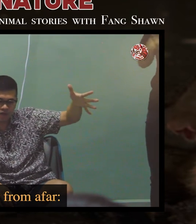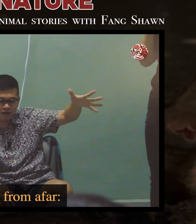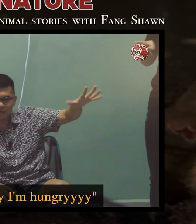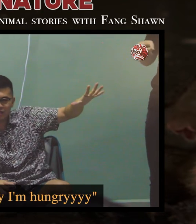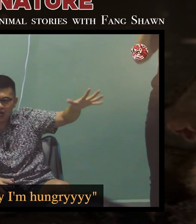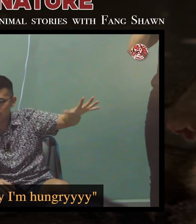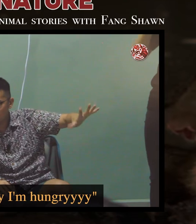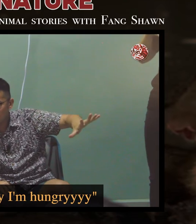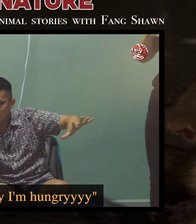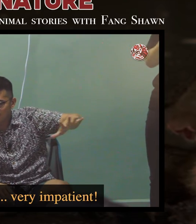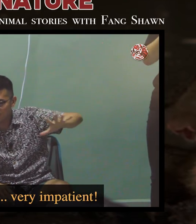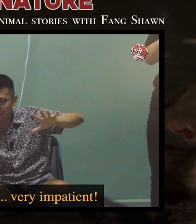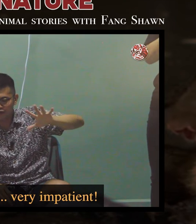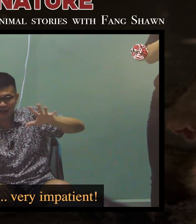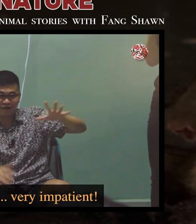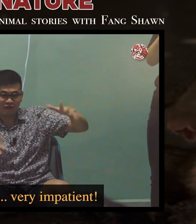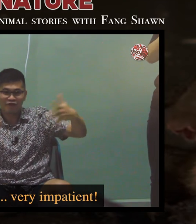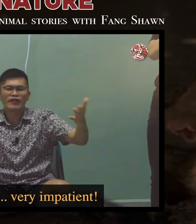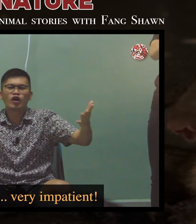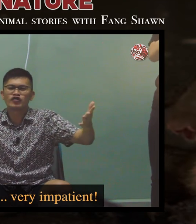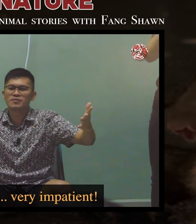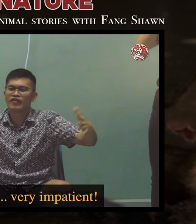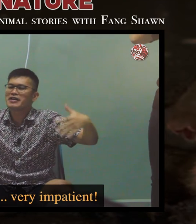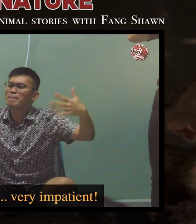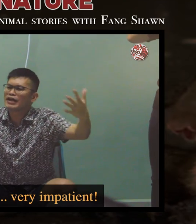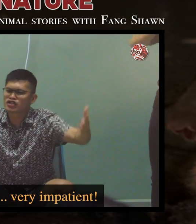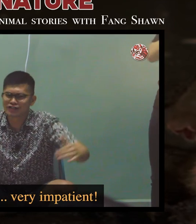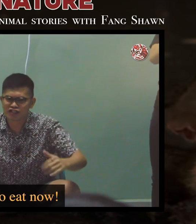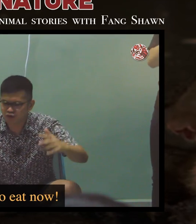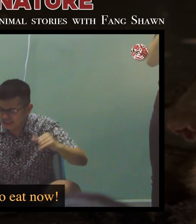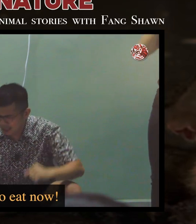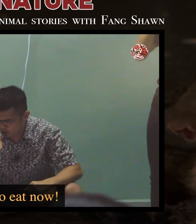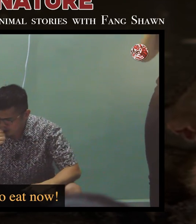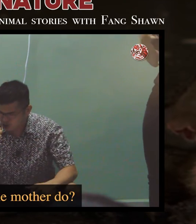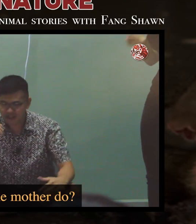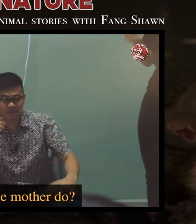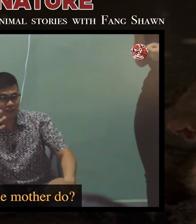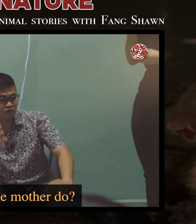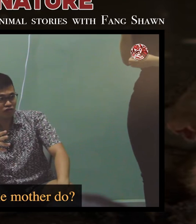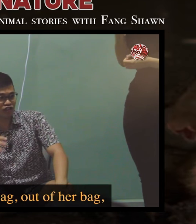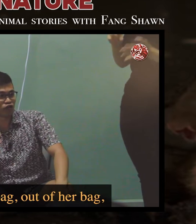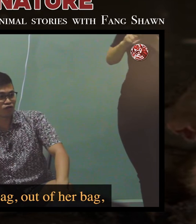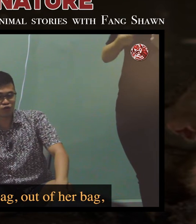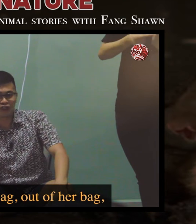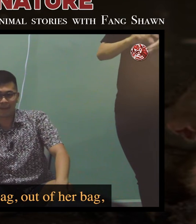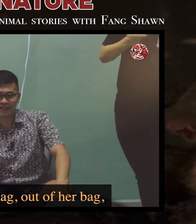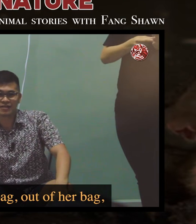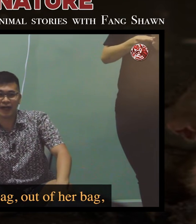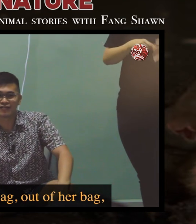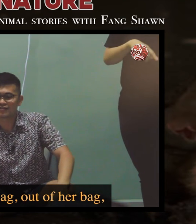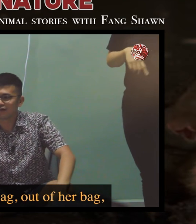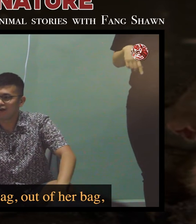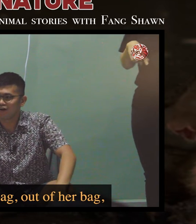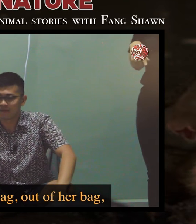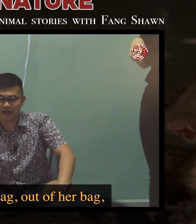afar, mommy, I'm hungry. So, very on theme, very impatient. She needs to eat now. So, what did the mother do? She took a plastic